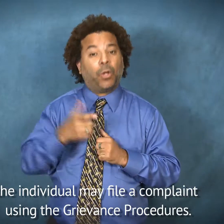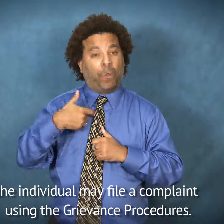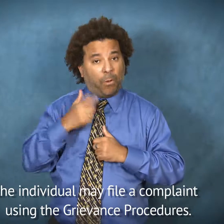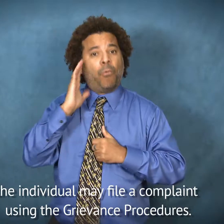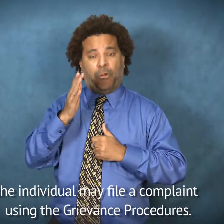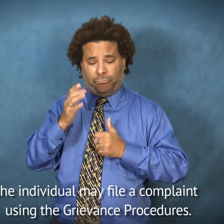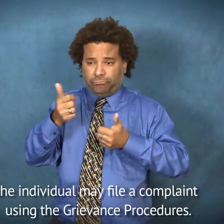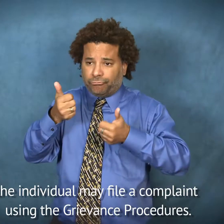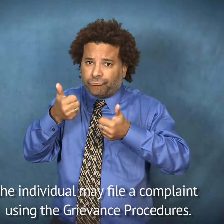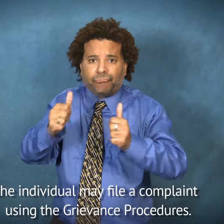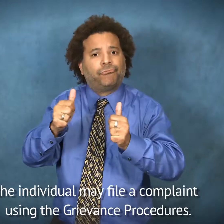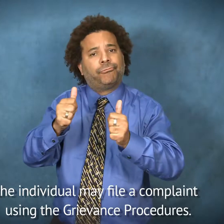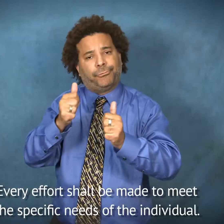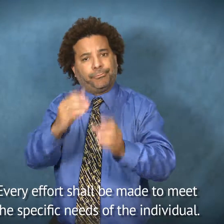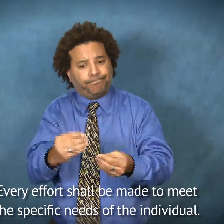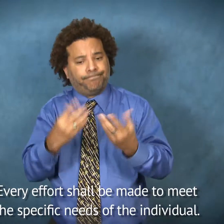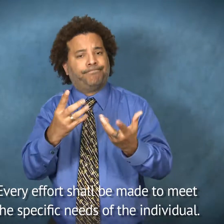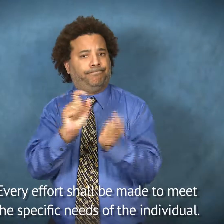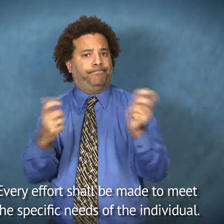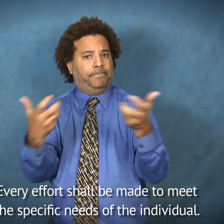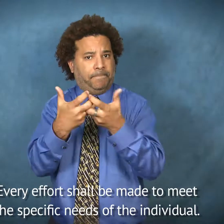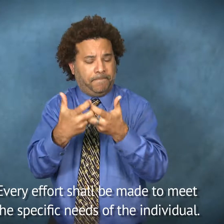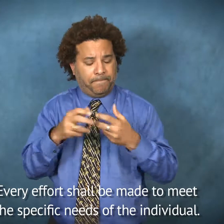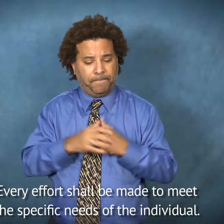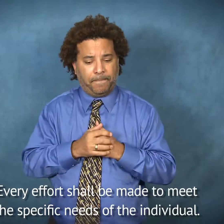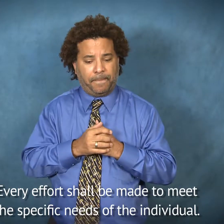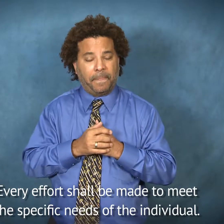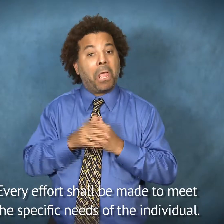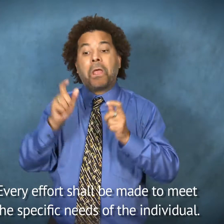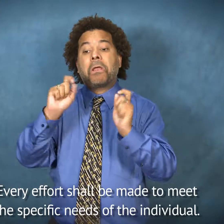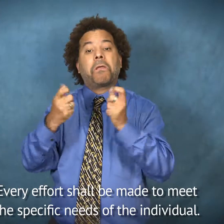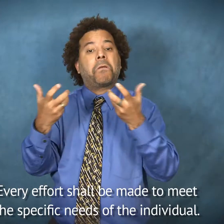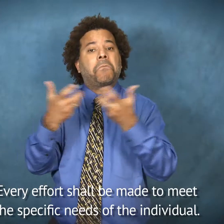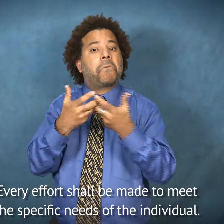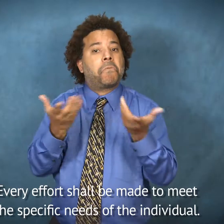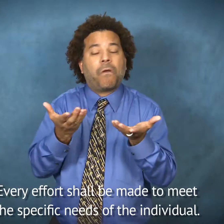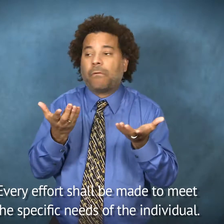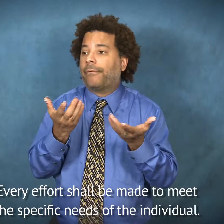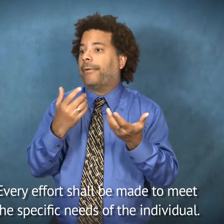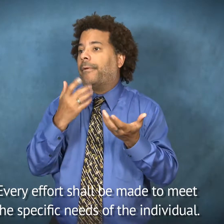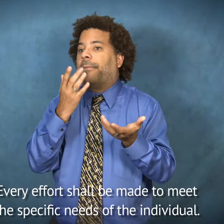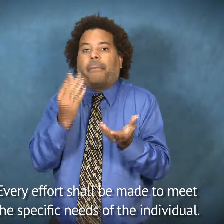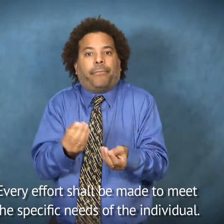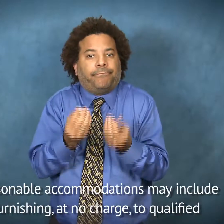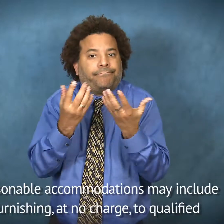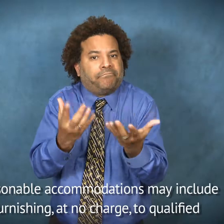procedures. Every effort shall be made to meet the specific needs of the individual. Reasonable accommodations may